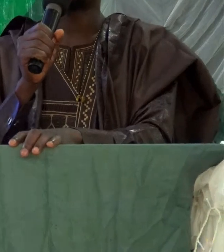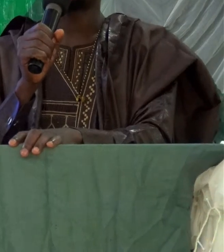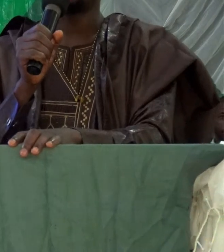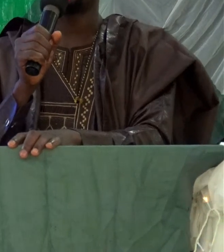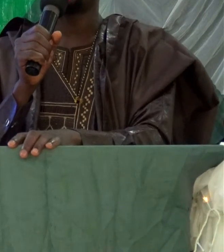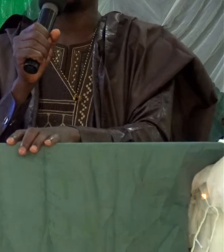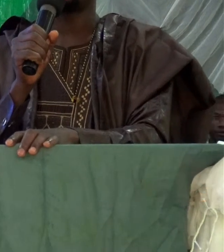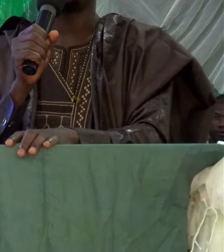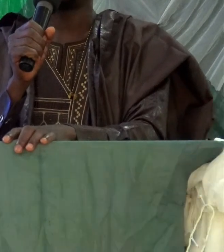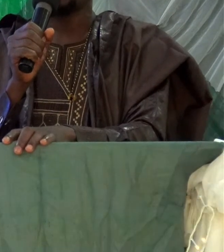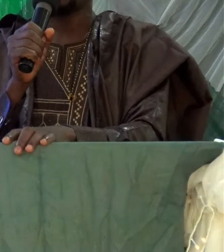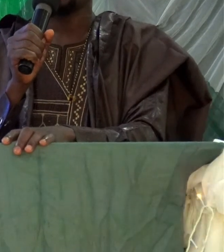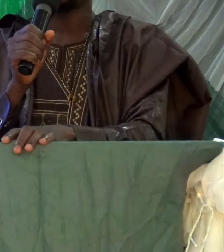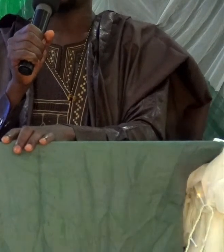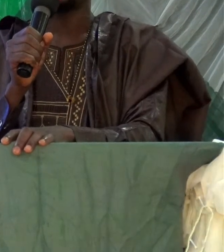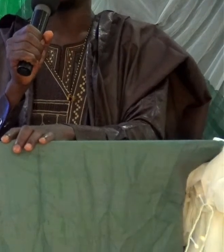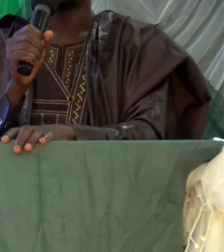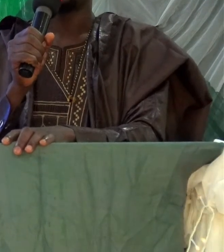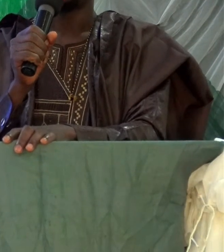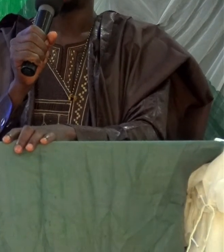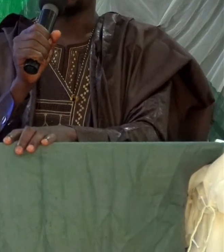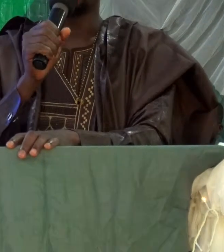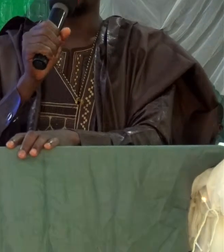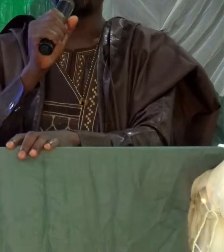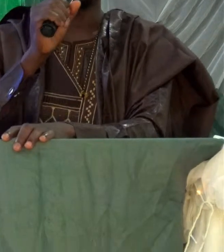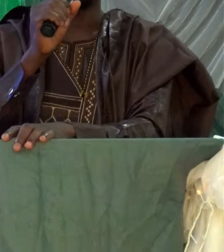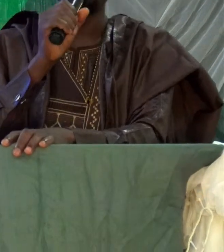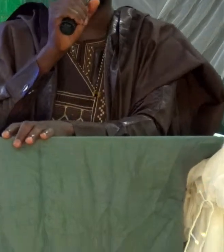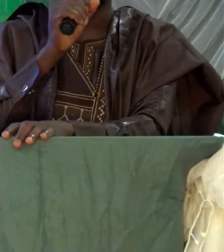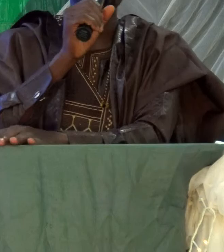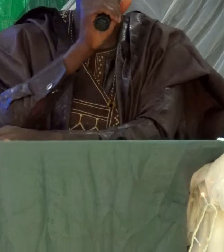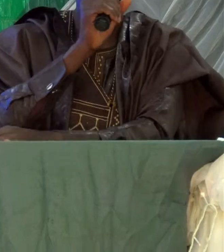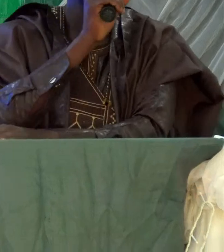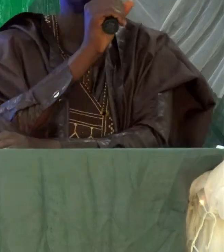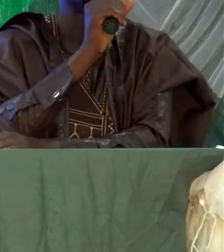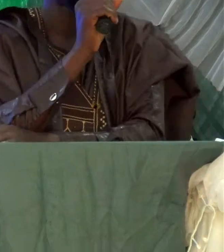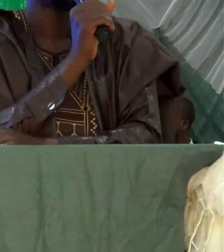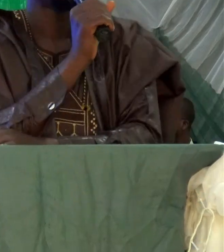Muhammad ibn Abdullah awon eyan sinbi